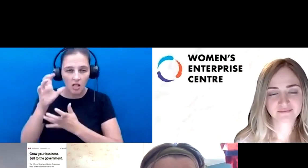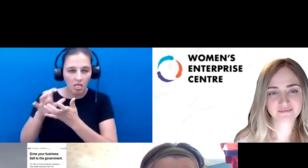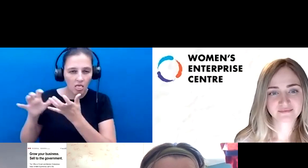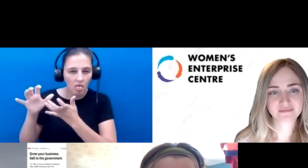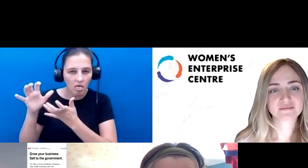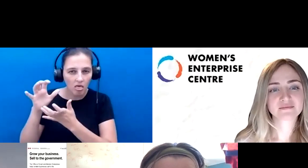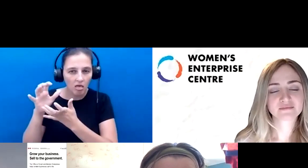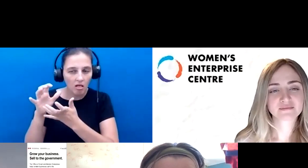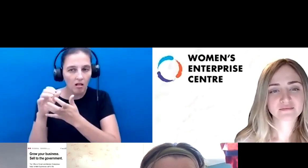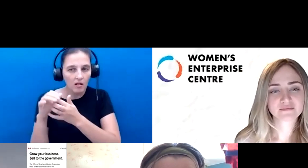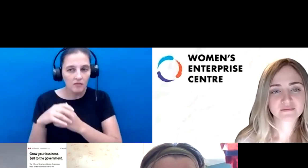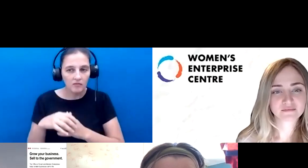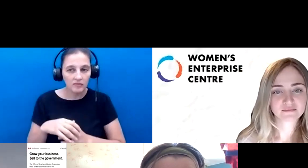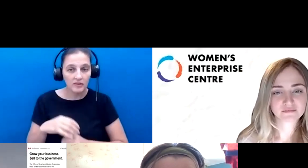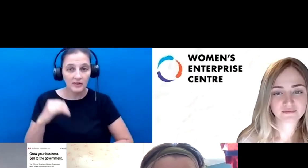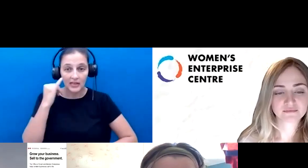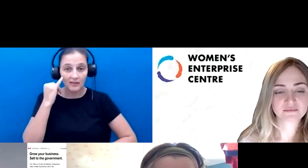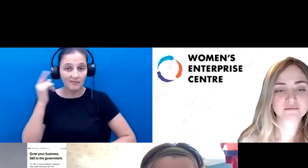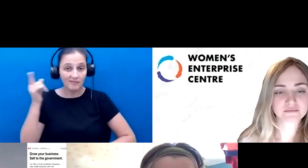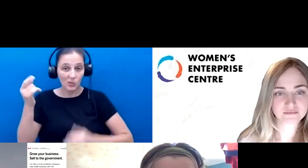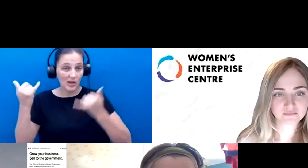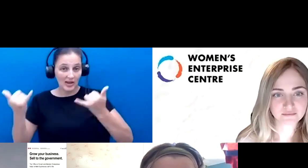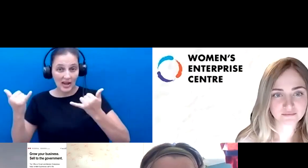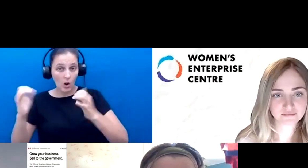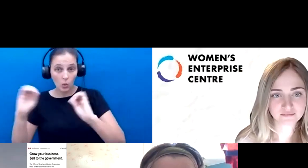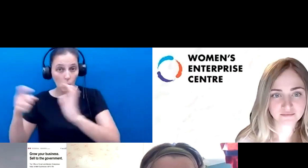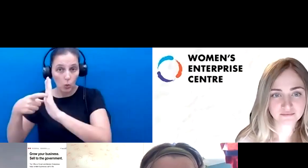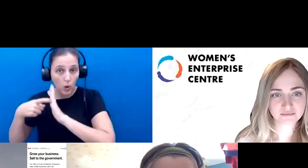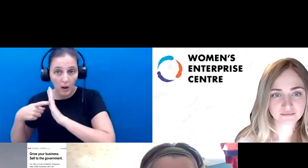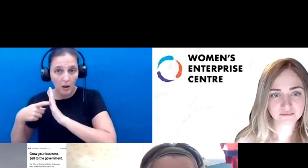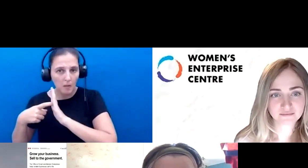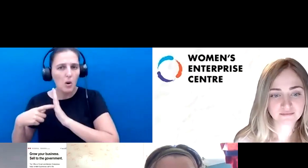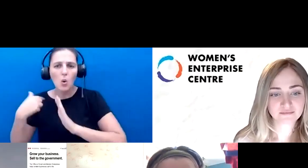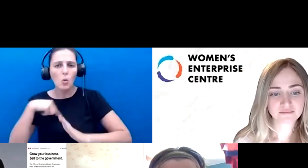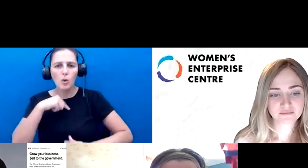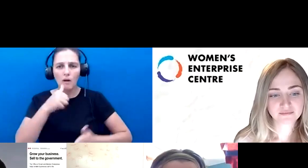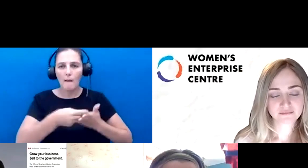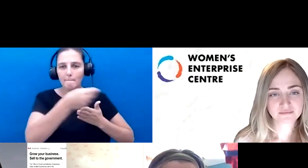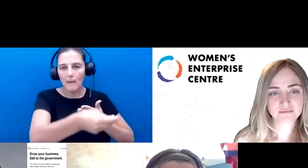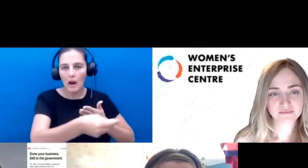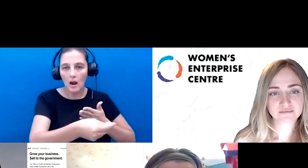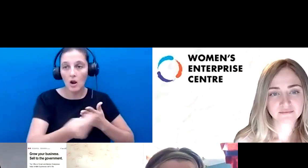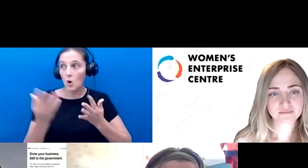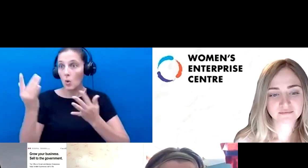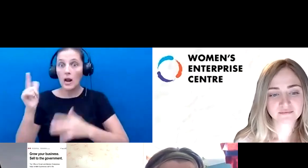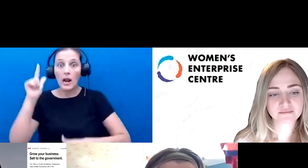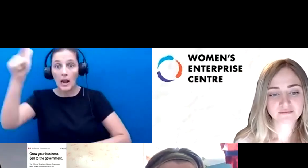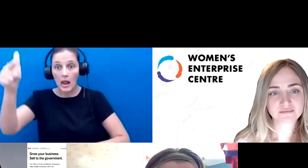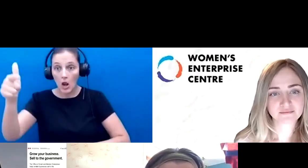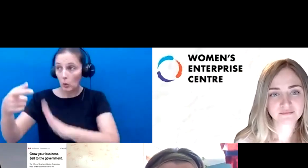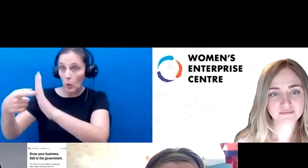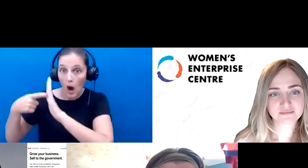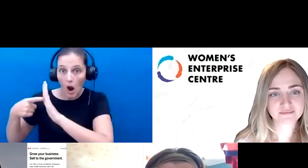don't have a requirement, we're not going to buy it because it's a good idea. We need to wait until it is a requirement, but